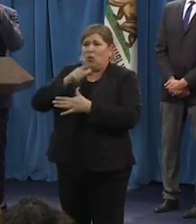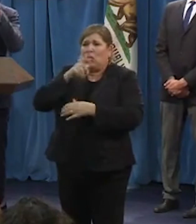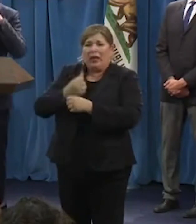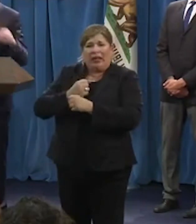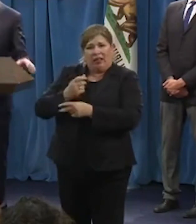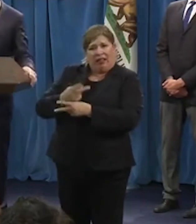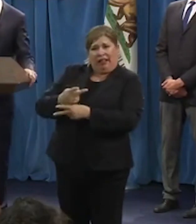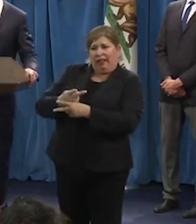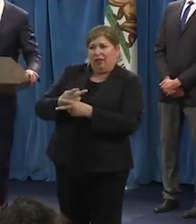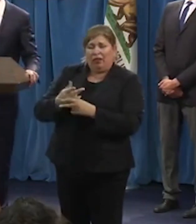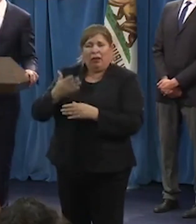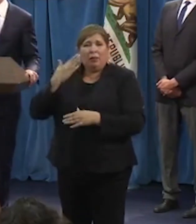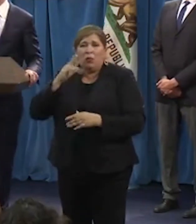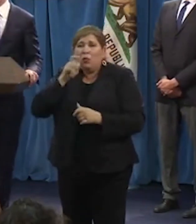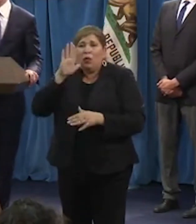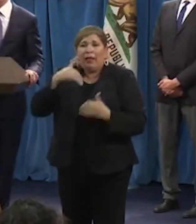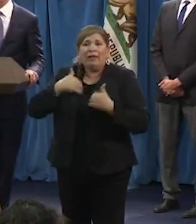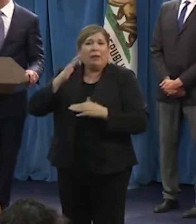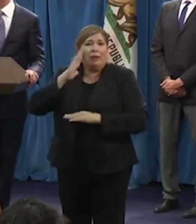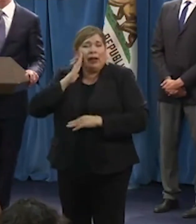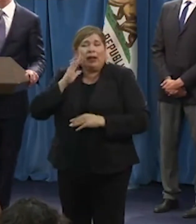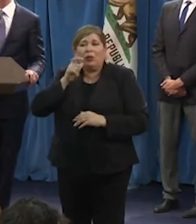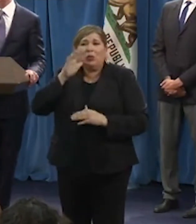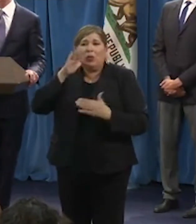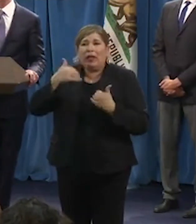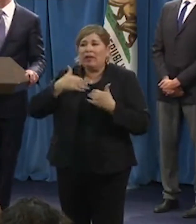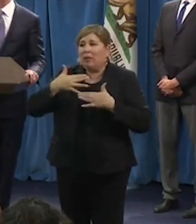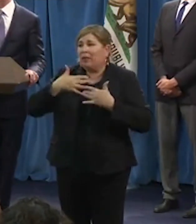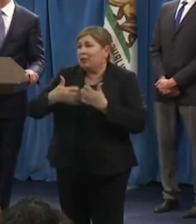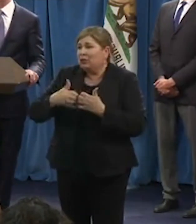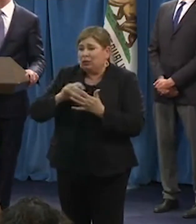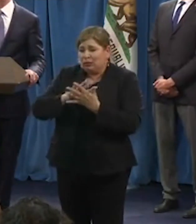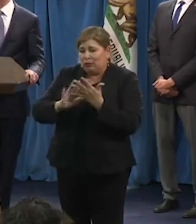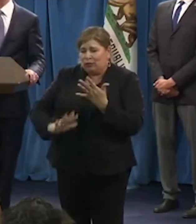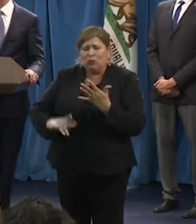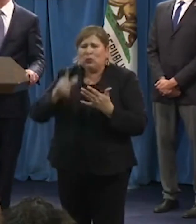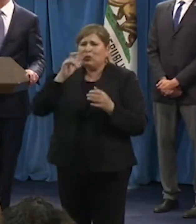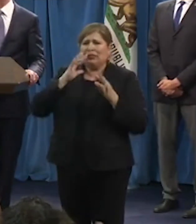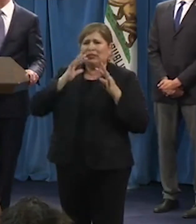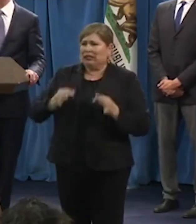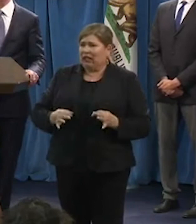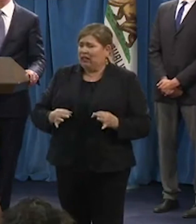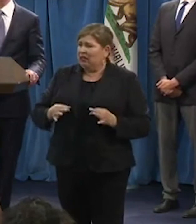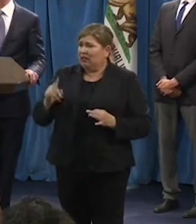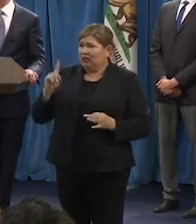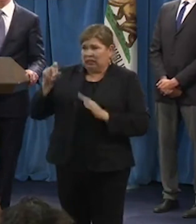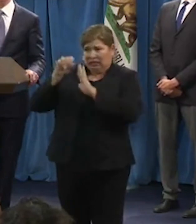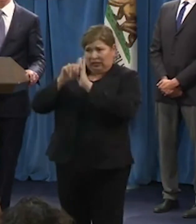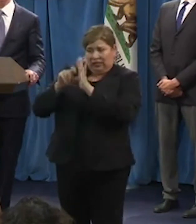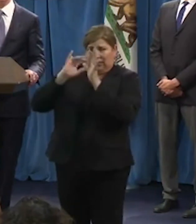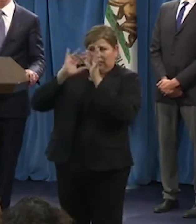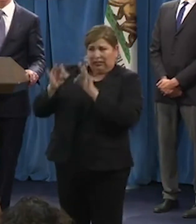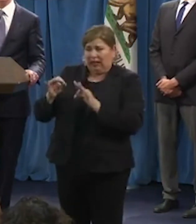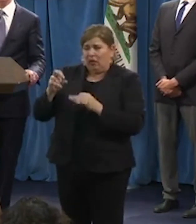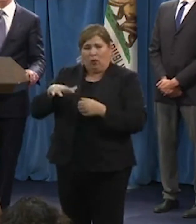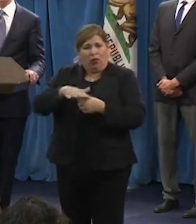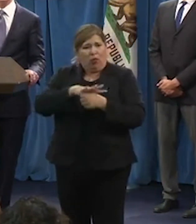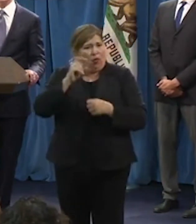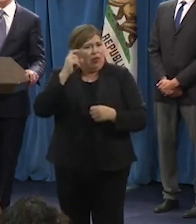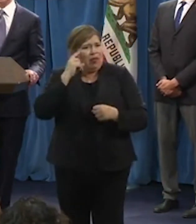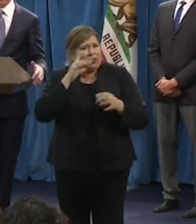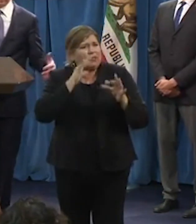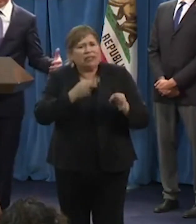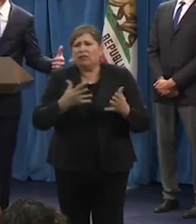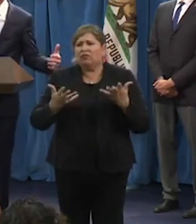is that, I mean, is the state in charge of setting those standards and making those decisions? Are you deferring to your local governments? So how does that